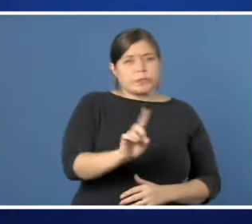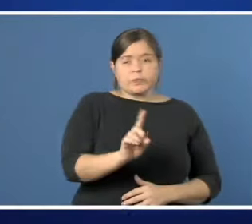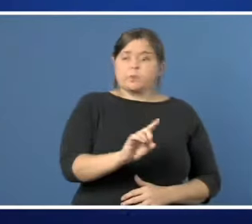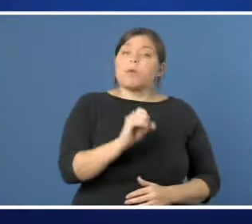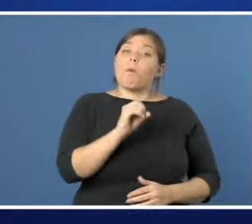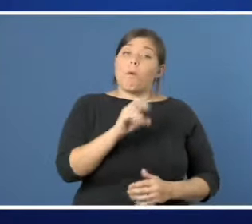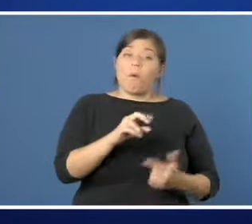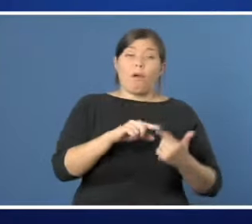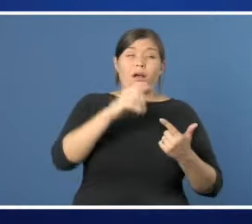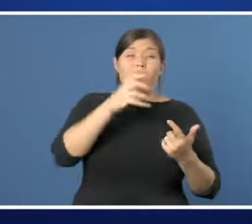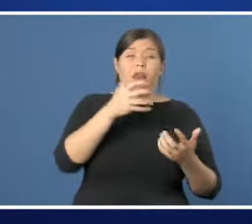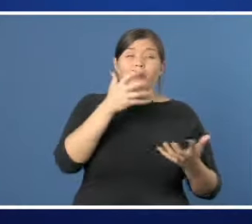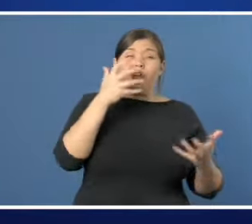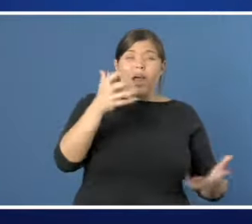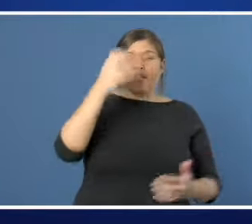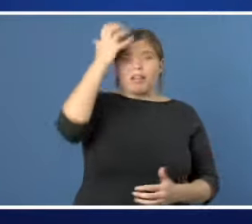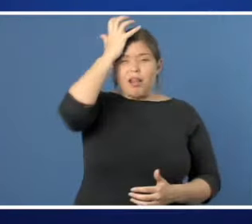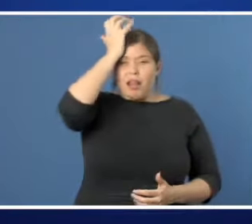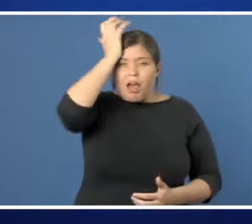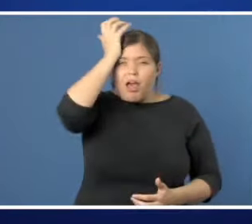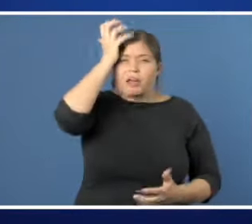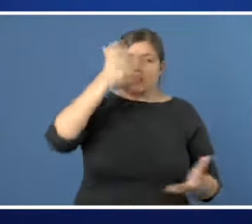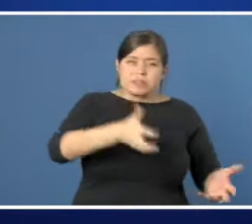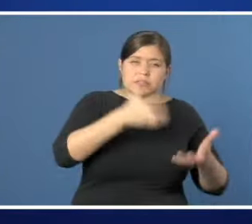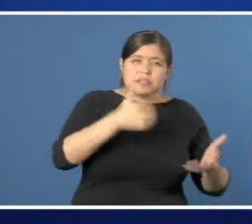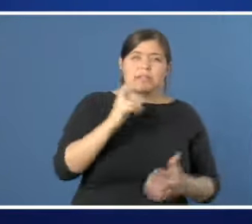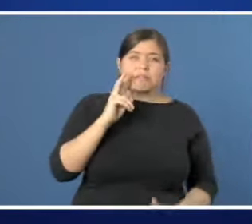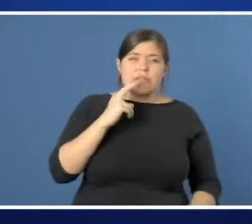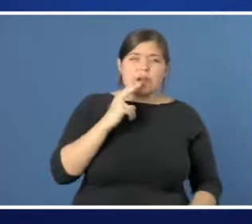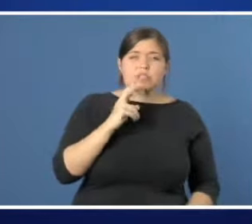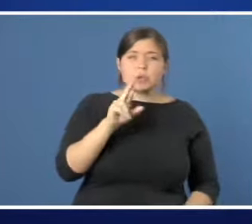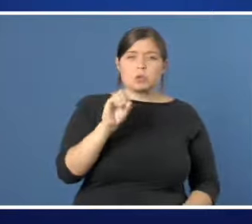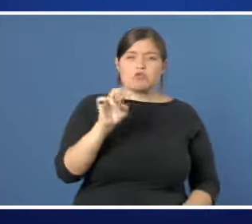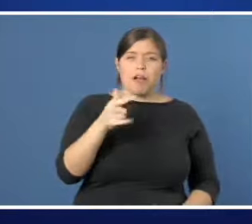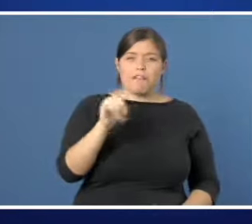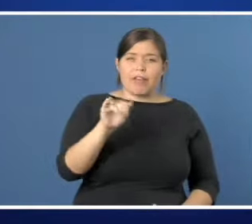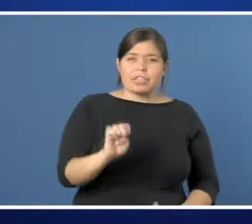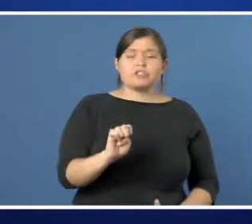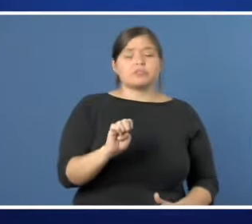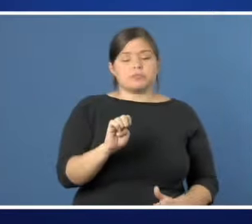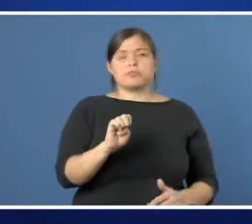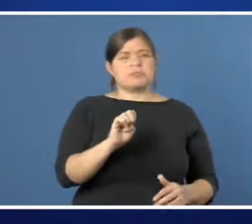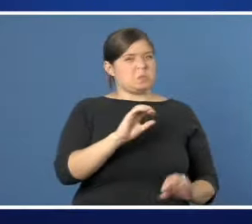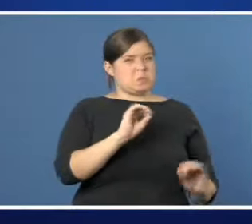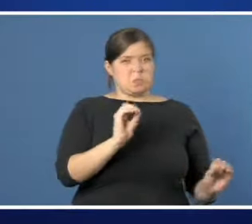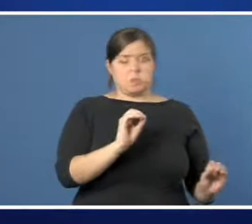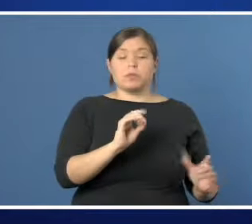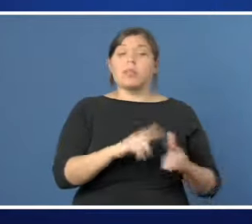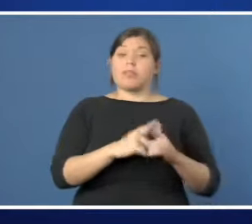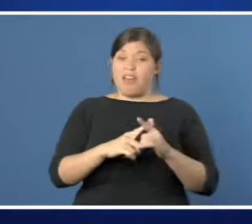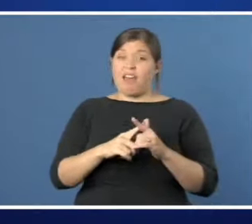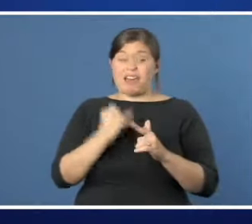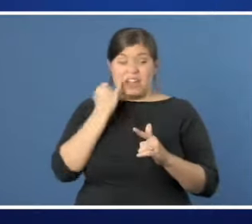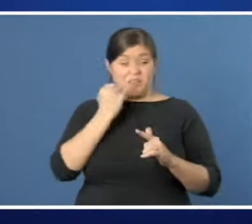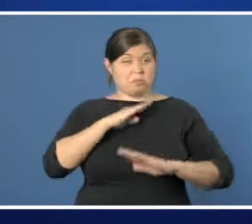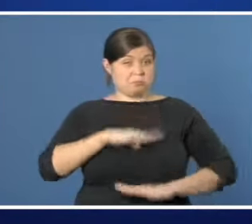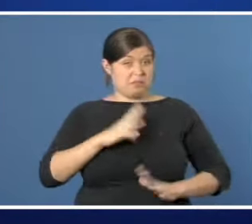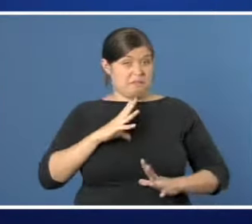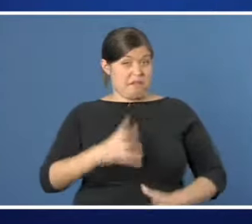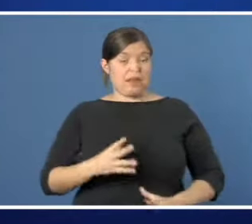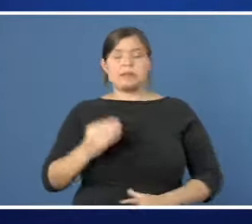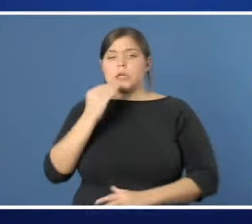roughage, and then back to a normal diet. If vomiting is persistent or accompanied by